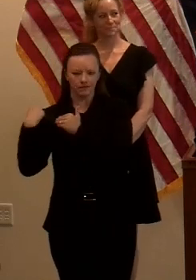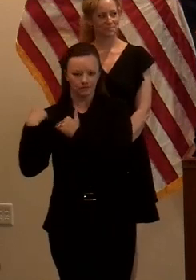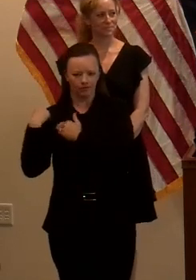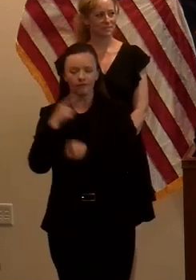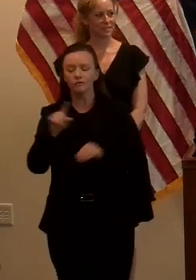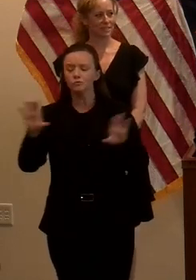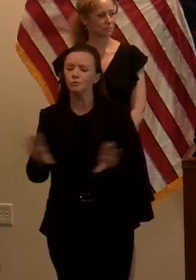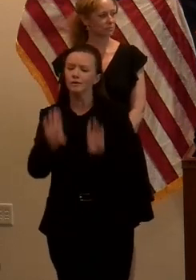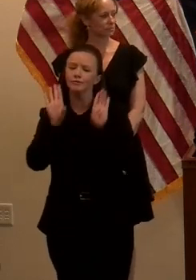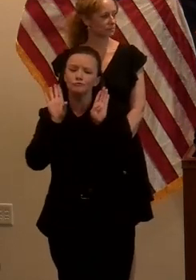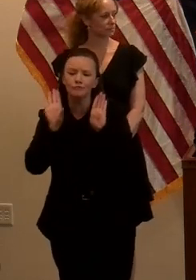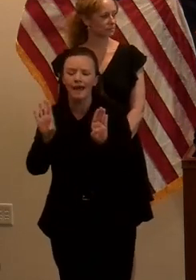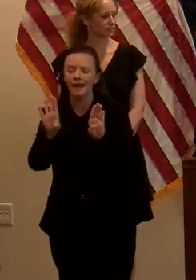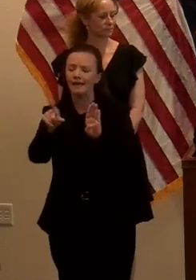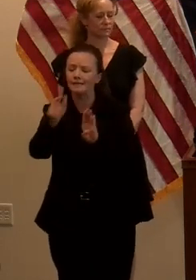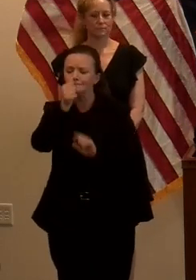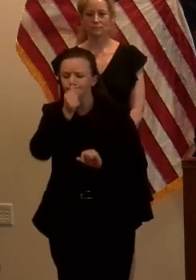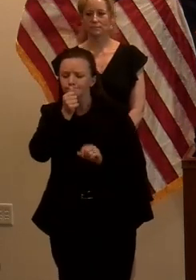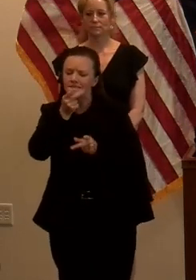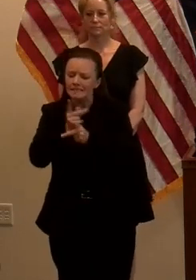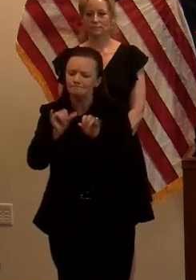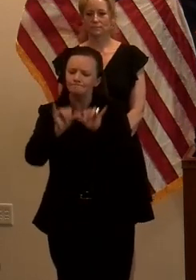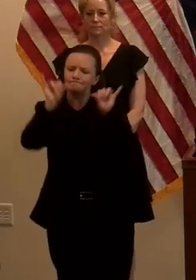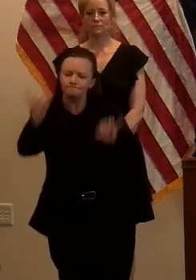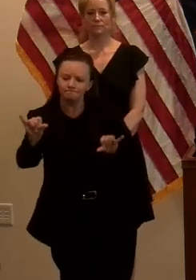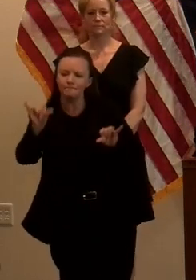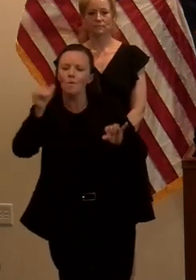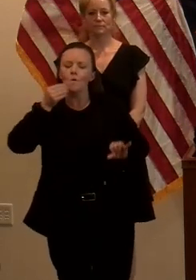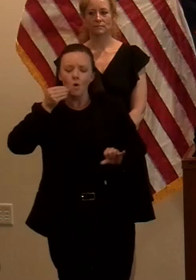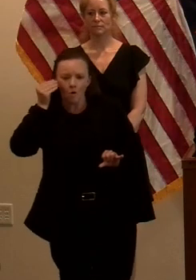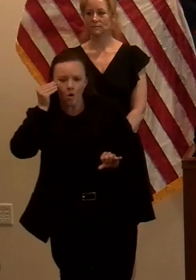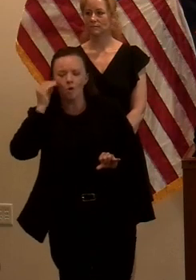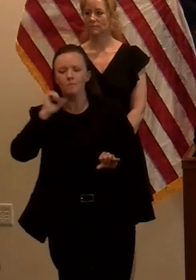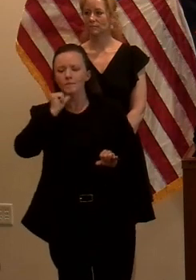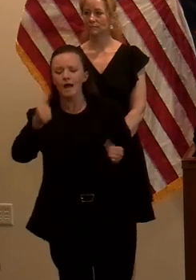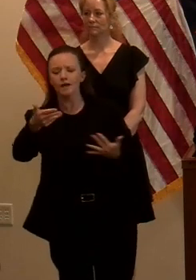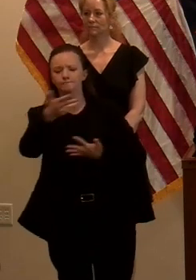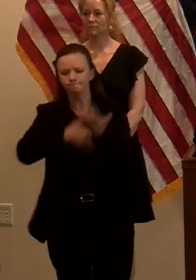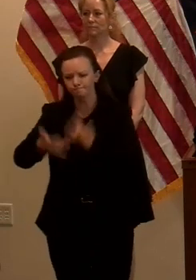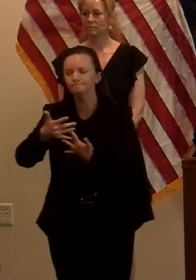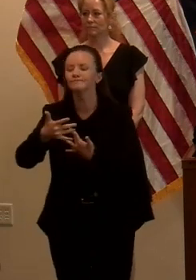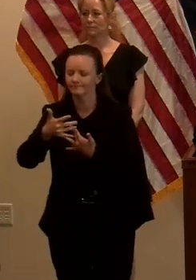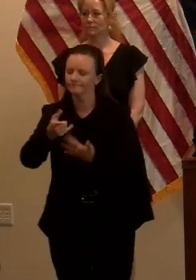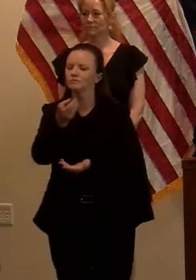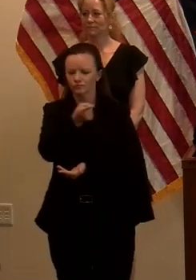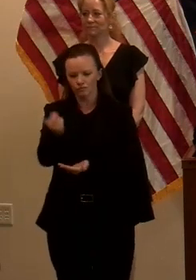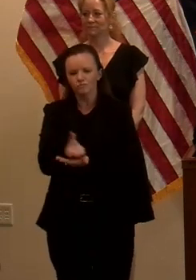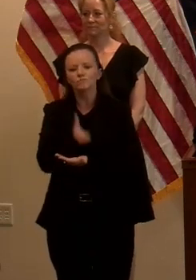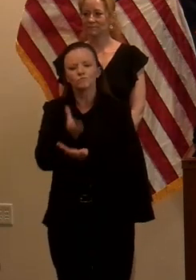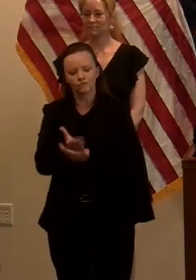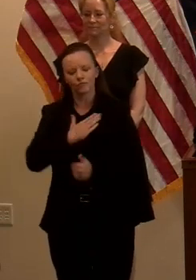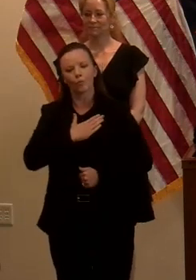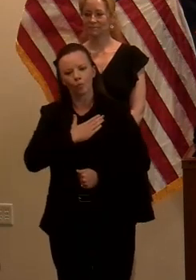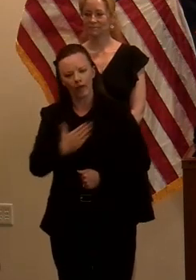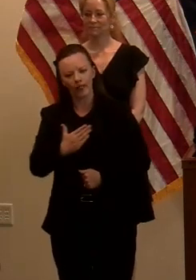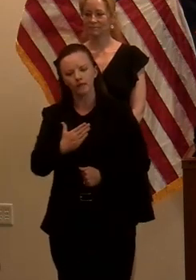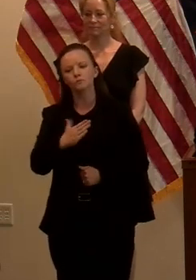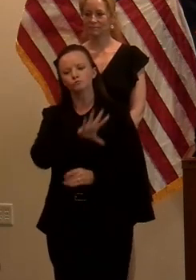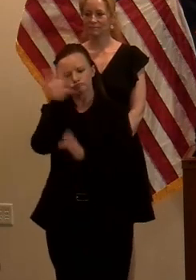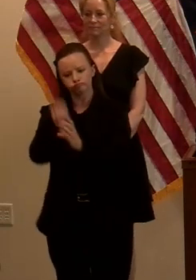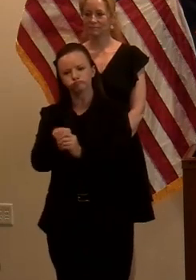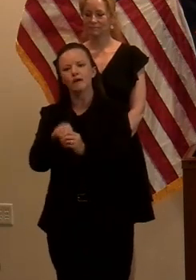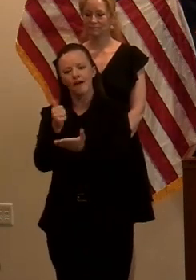great on the physical distancing and the stay-at-home order, and you've really shown that you do your part to slow the spread